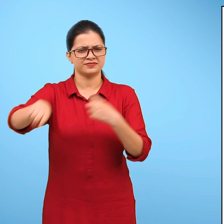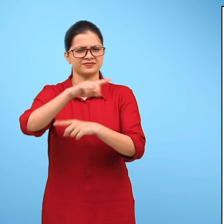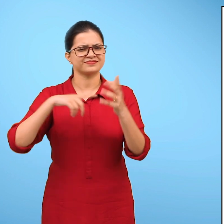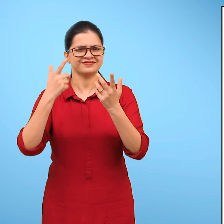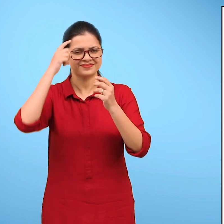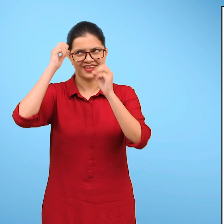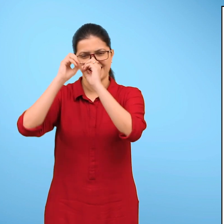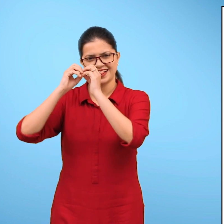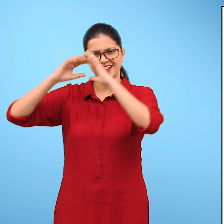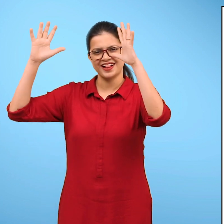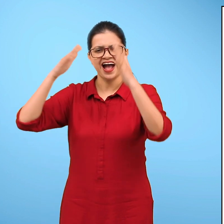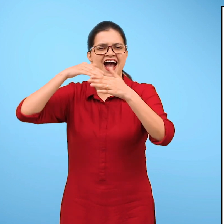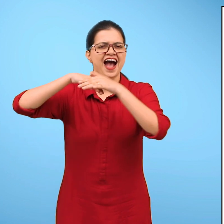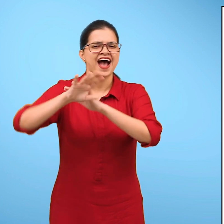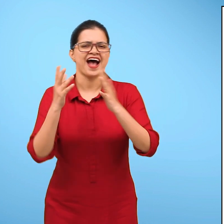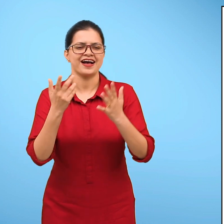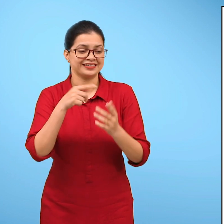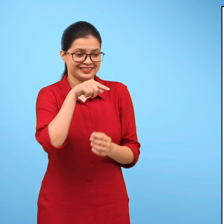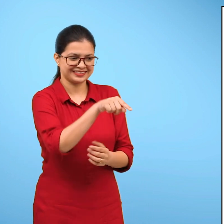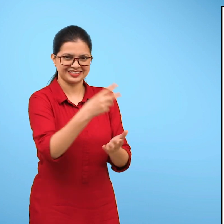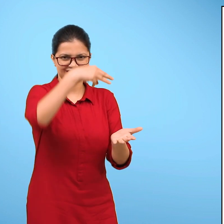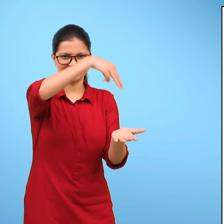Bowl an imaginary ball at an imaginary wicket.